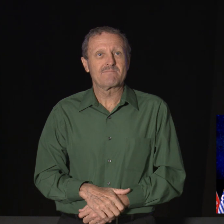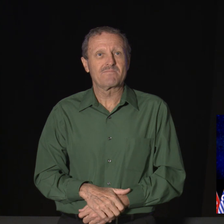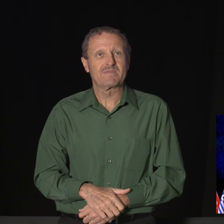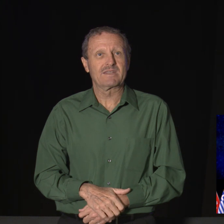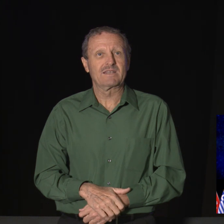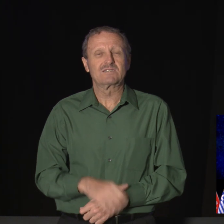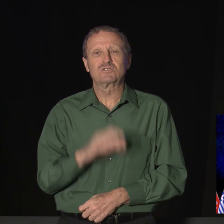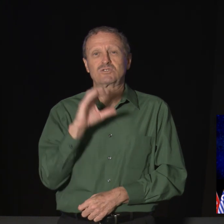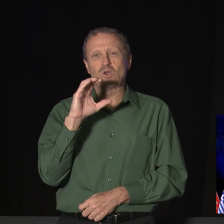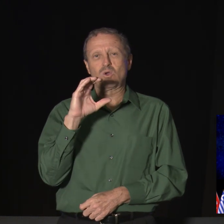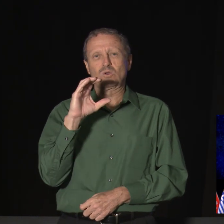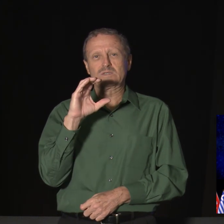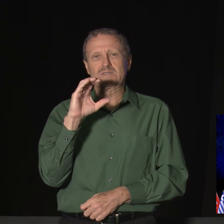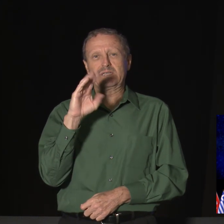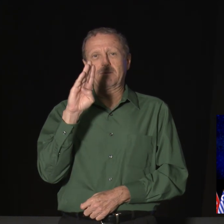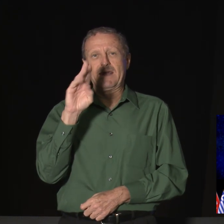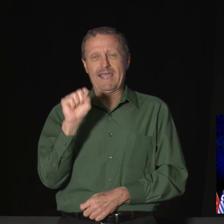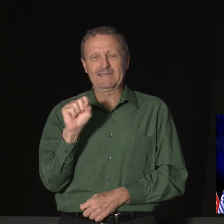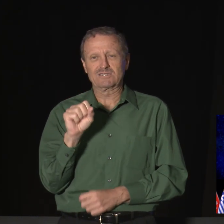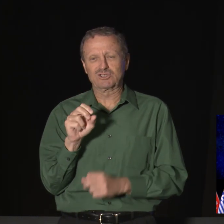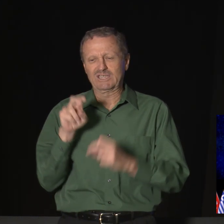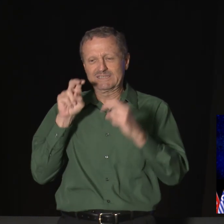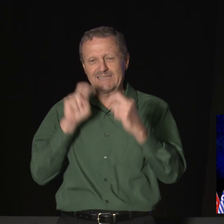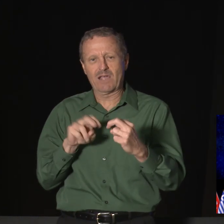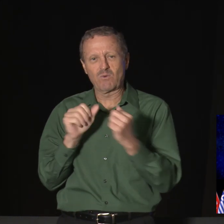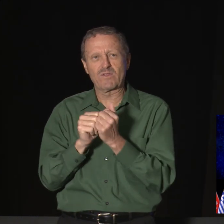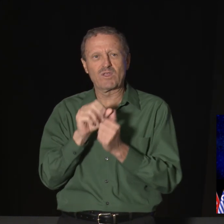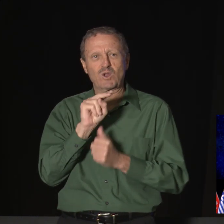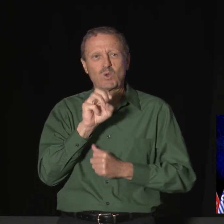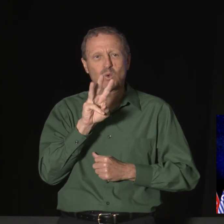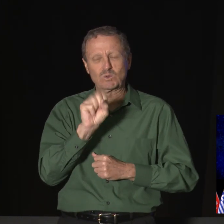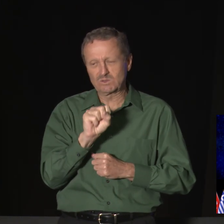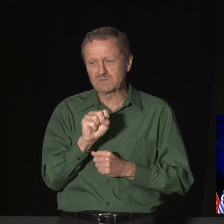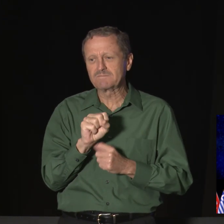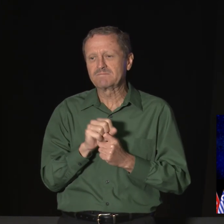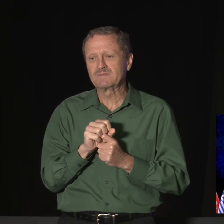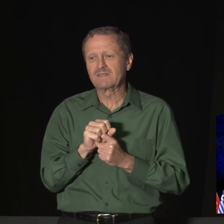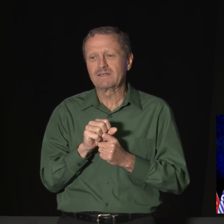So CBS, she sat down with the news anchor Scott Pelley.